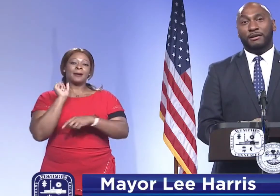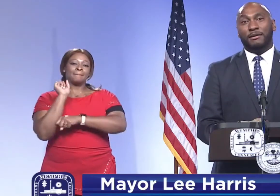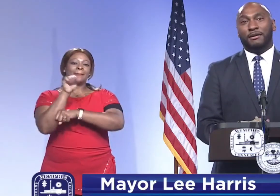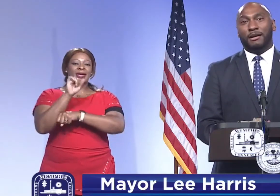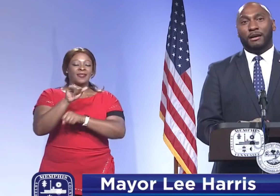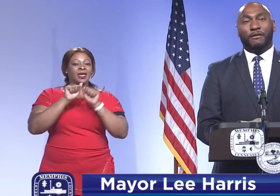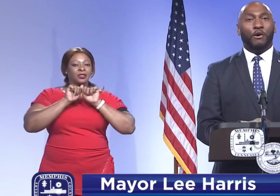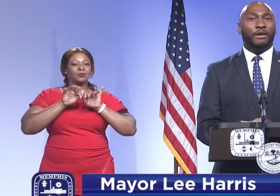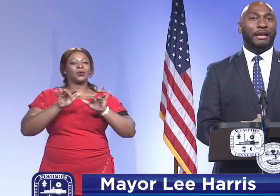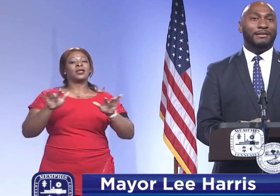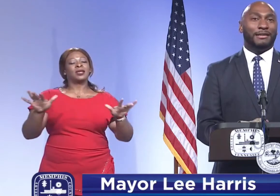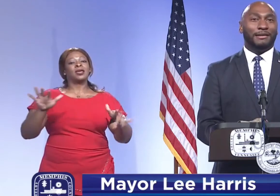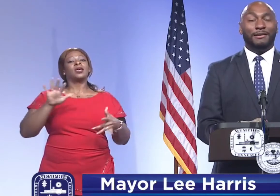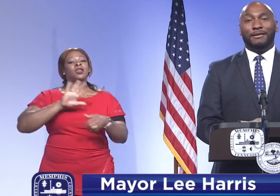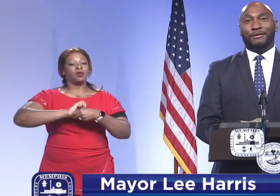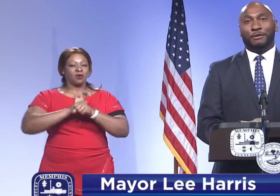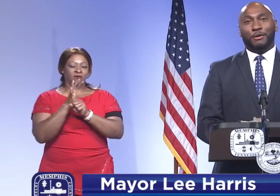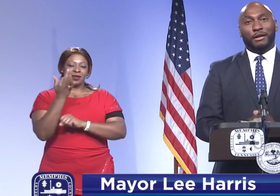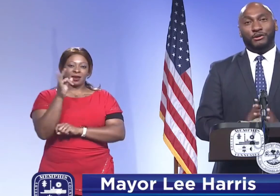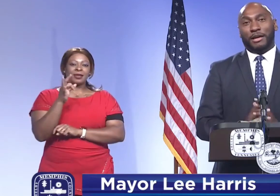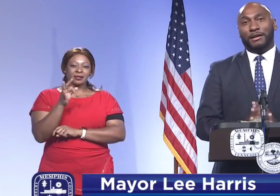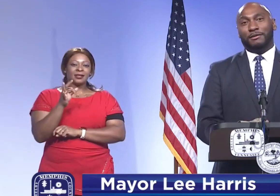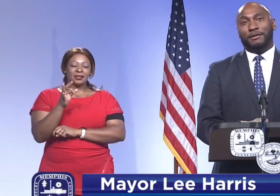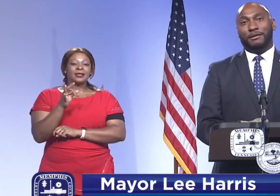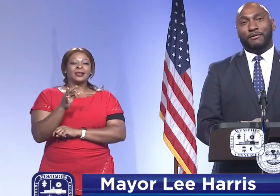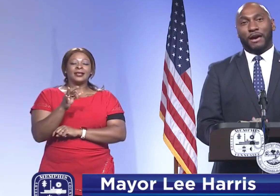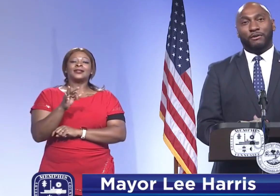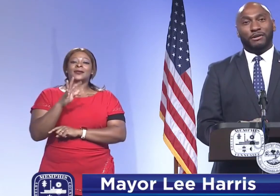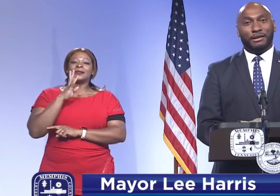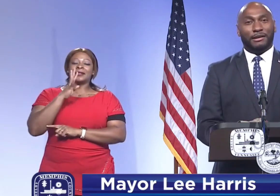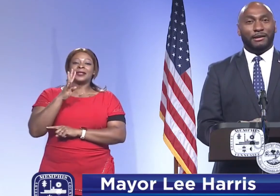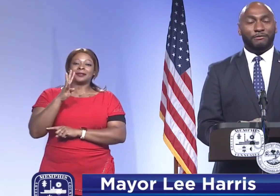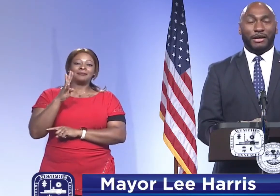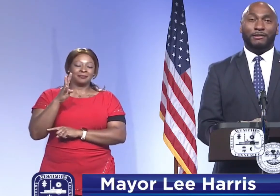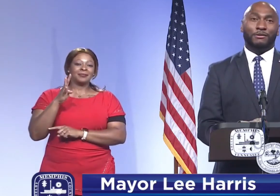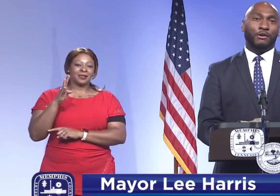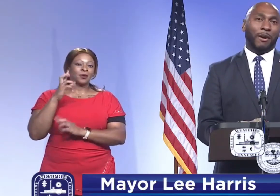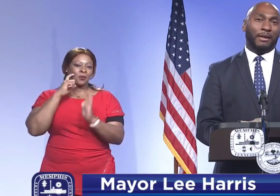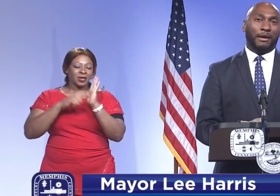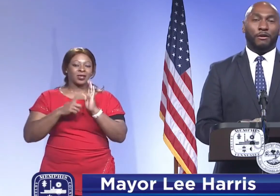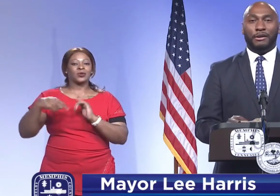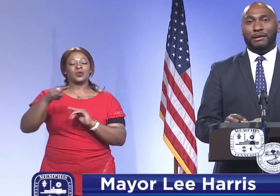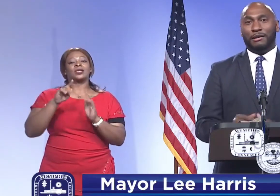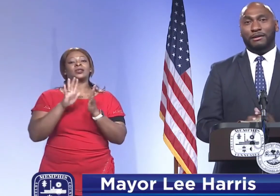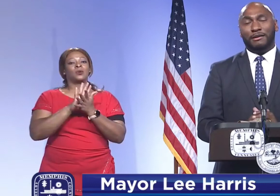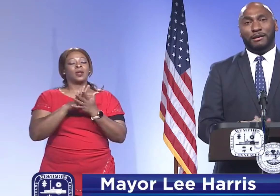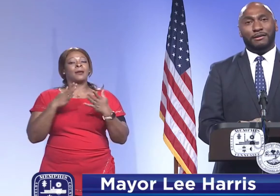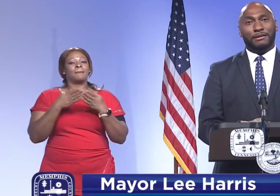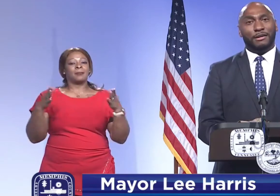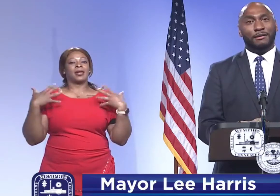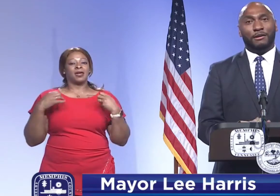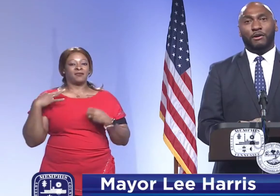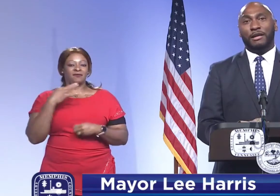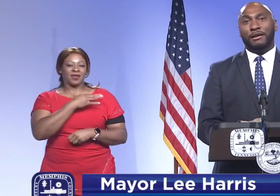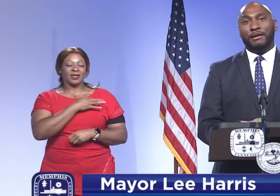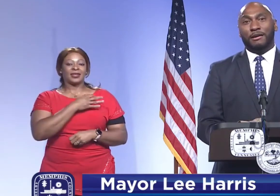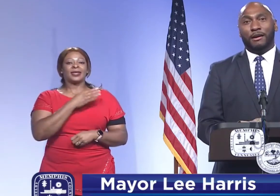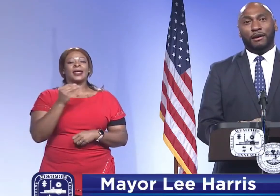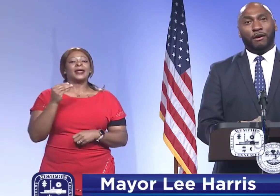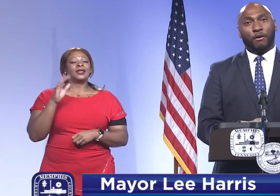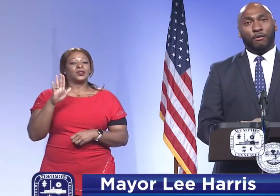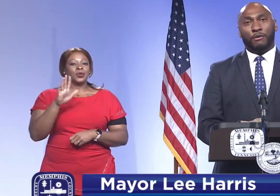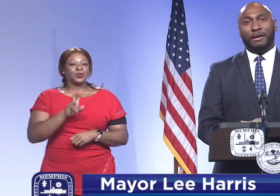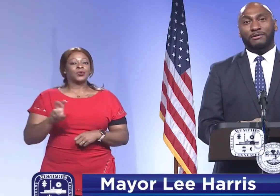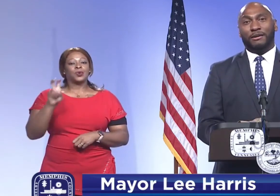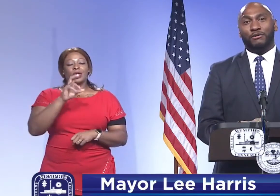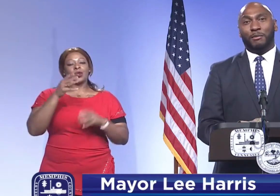spread of COVID-19. So shout out to the faculty at the School of Public Health and Dean Gurney and